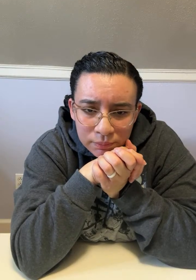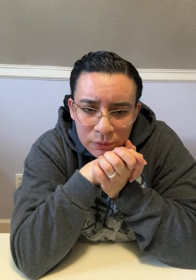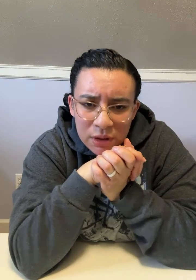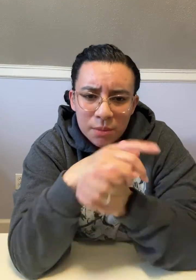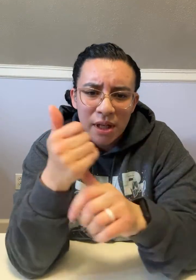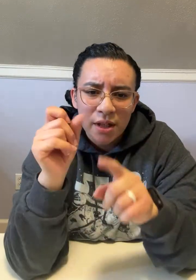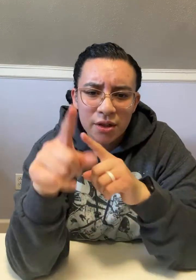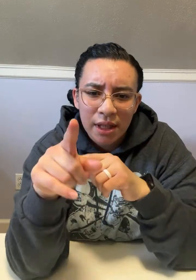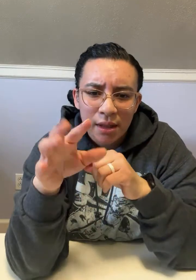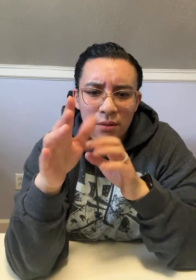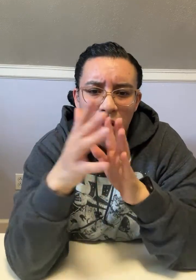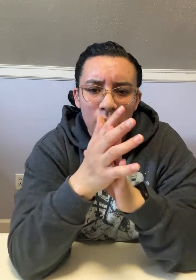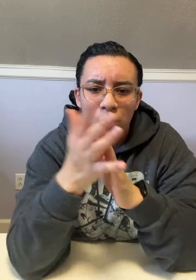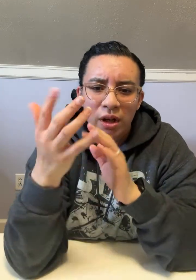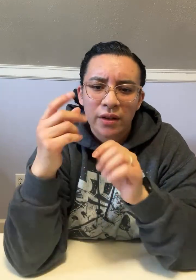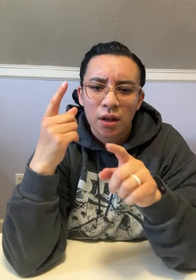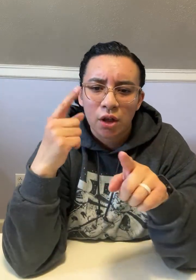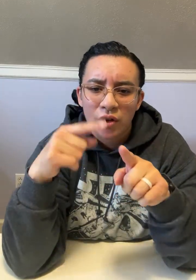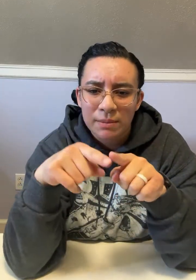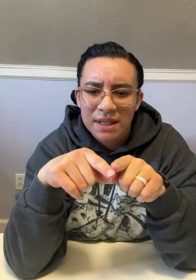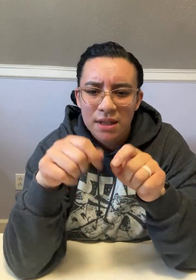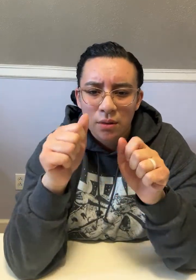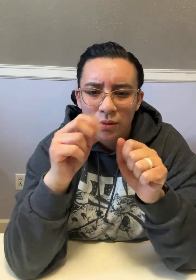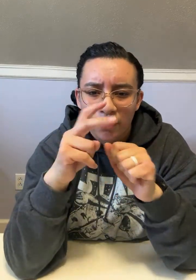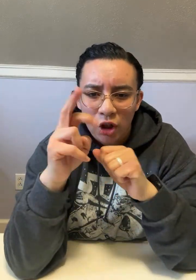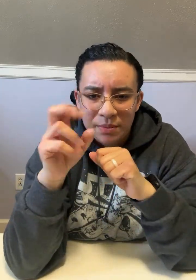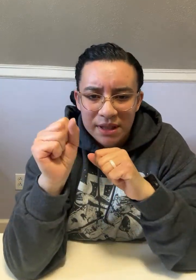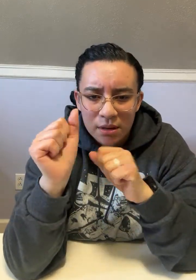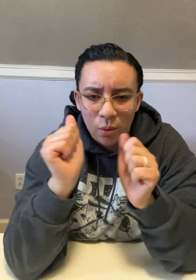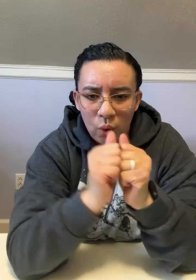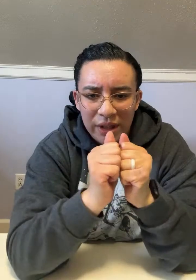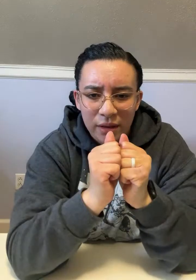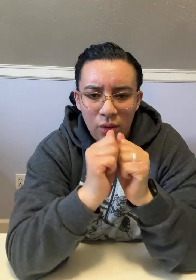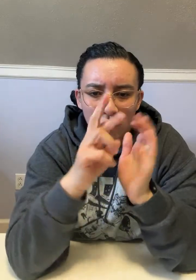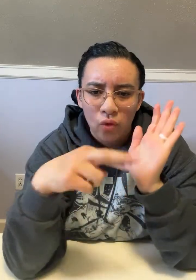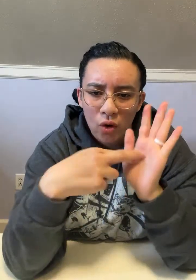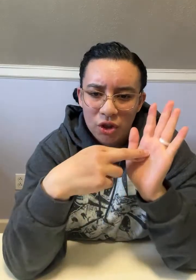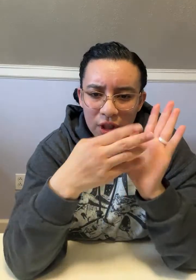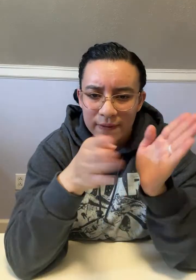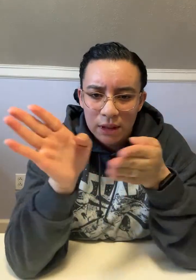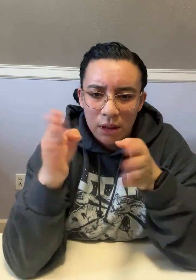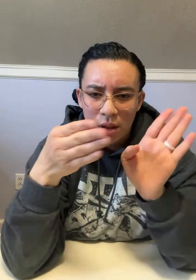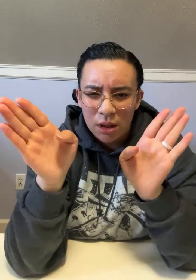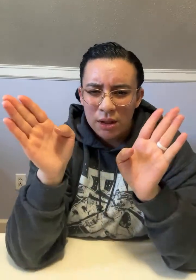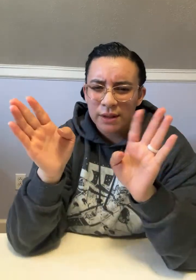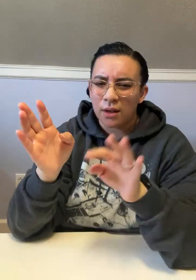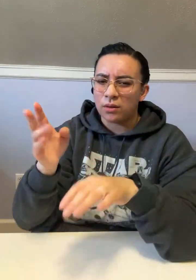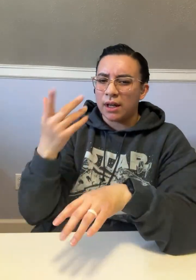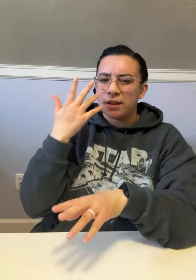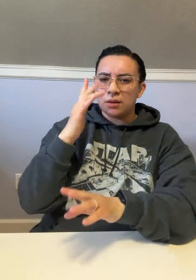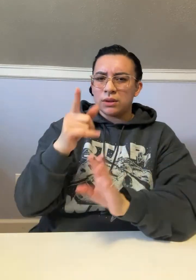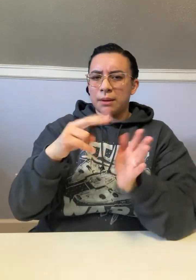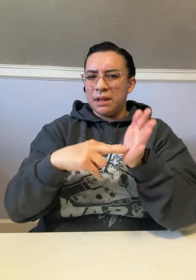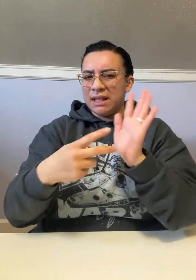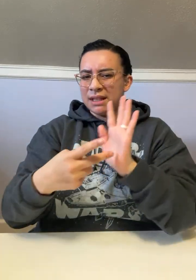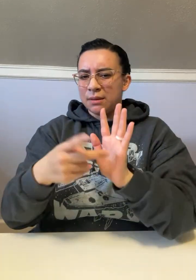So I'm trying to understand what are the agreements, verbs with role shifting. So I don't know what that means,